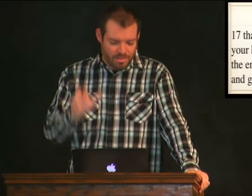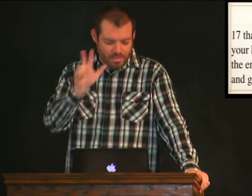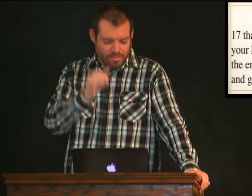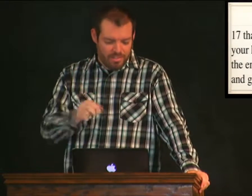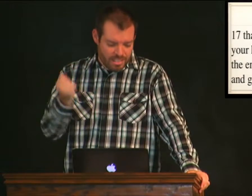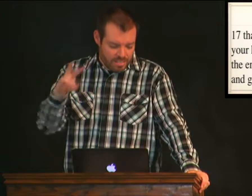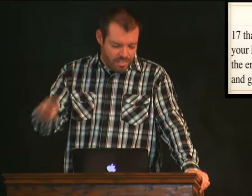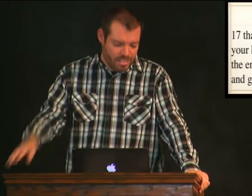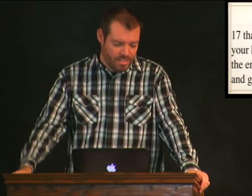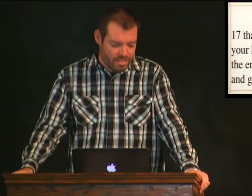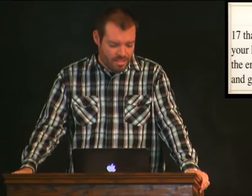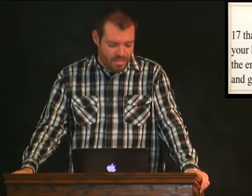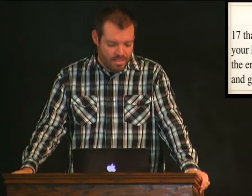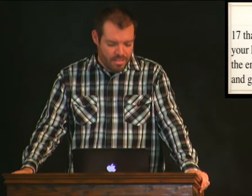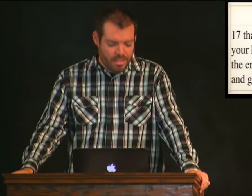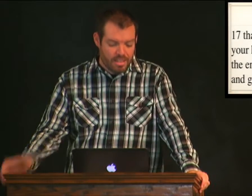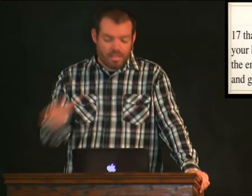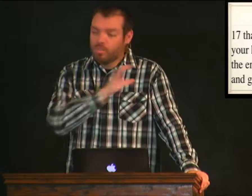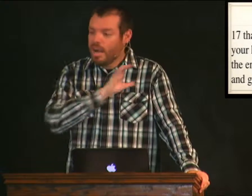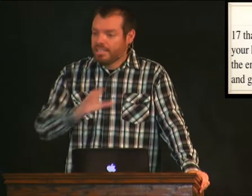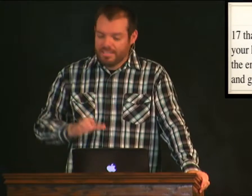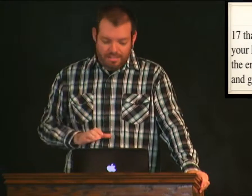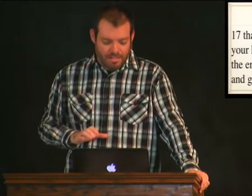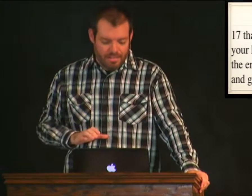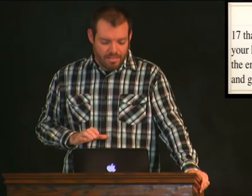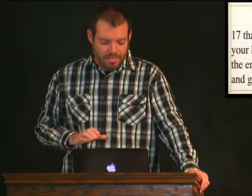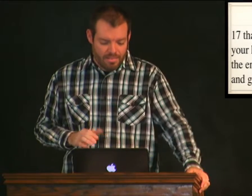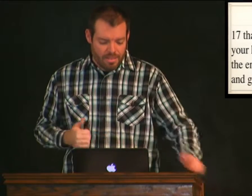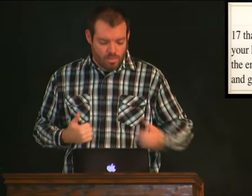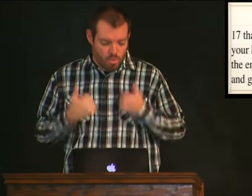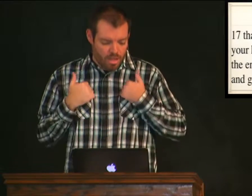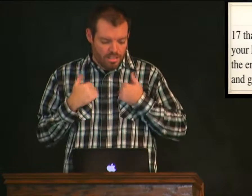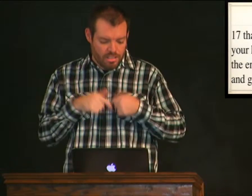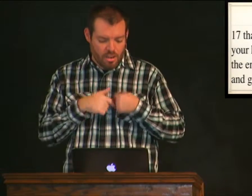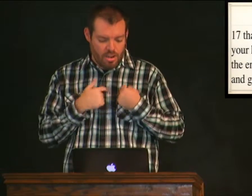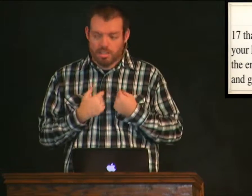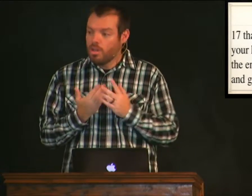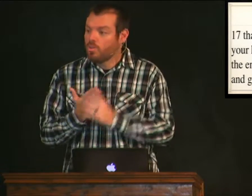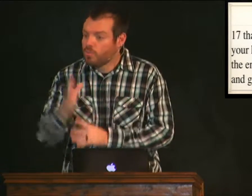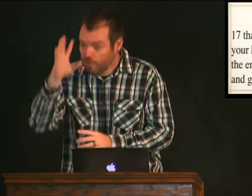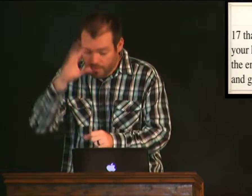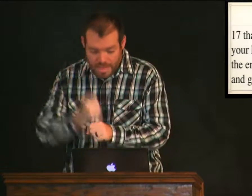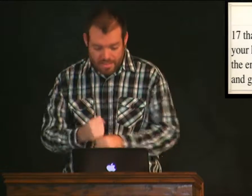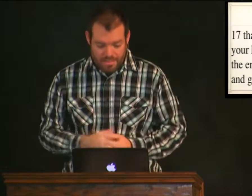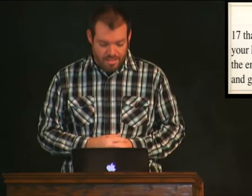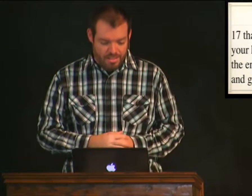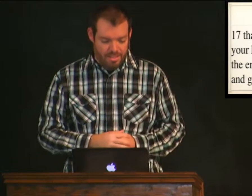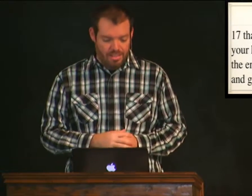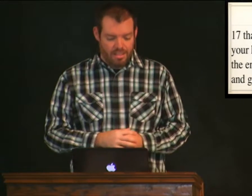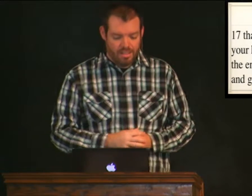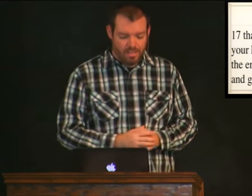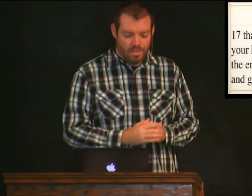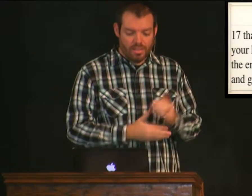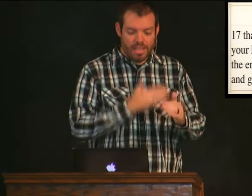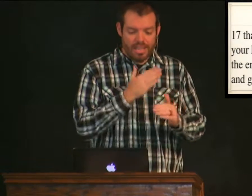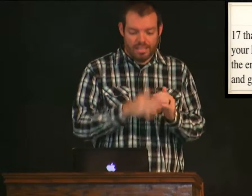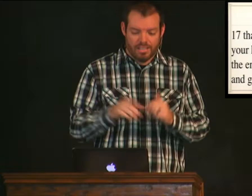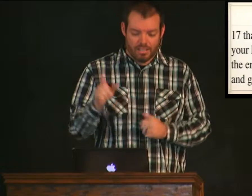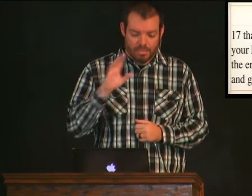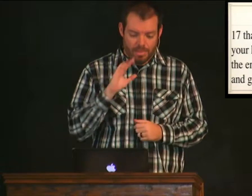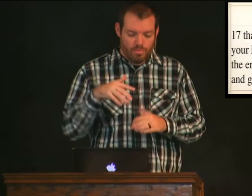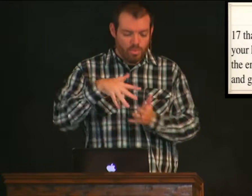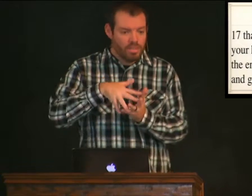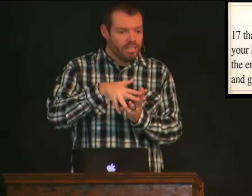Ephesians chapter 3, verse 17. That Christ may dwell in your hearts through faith to the